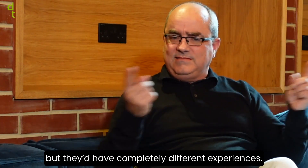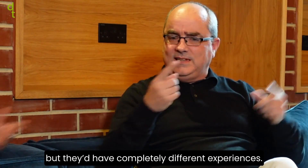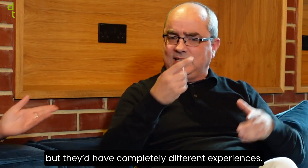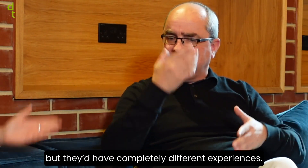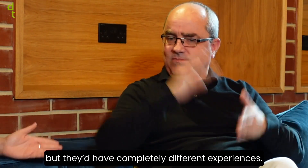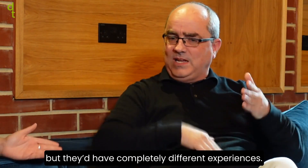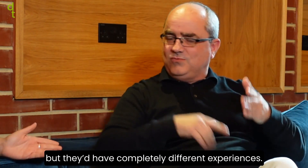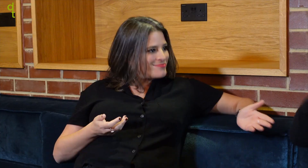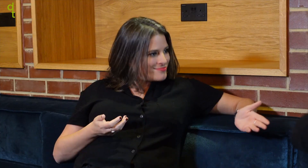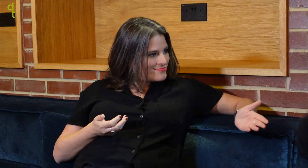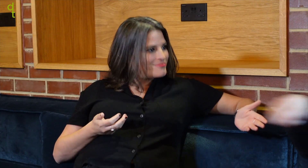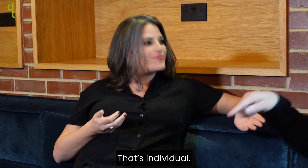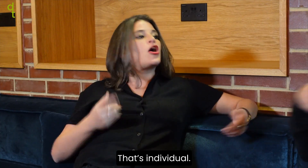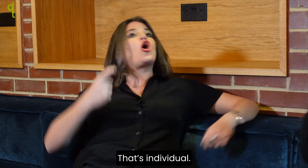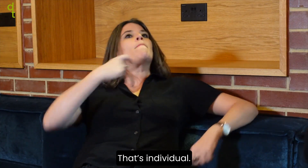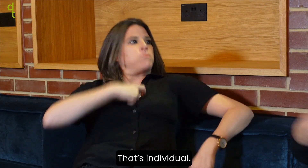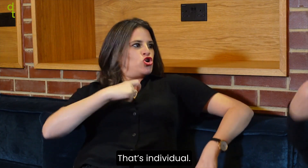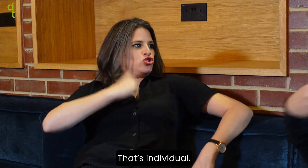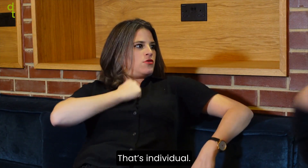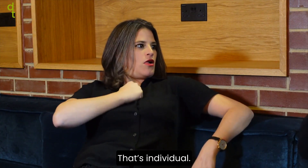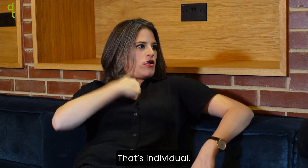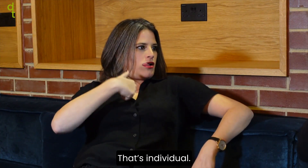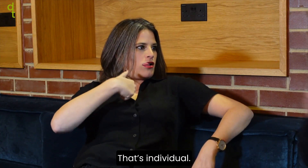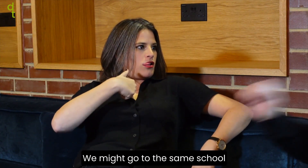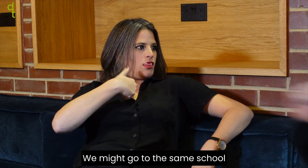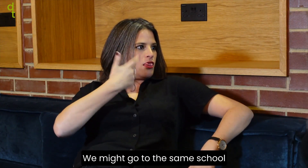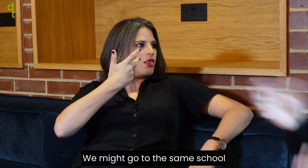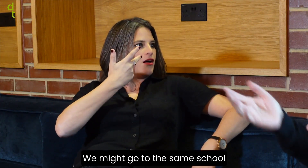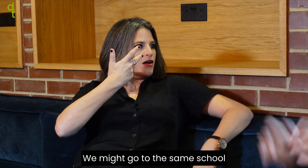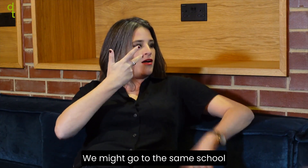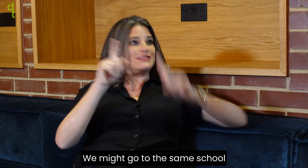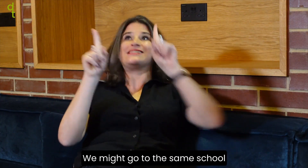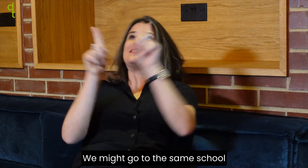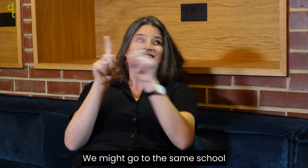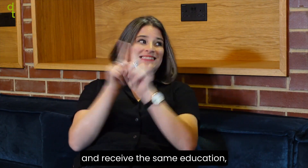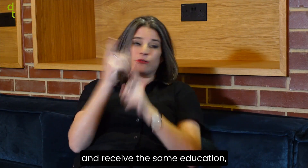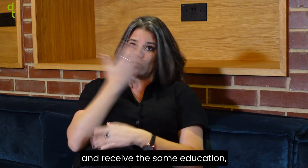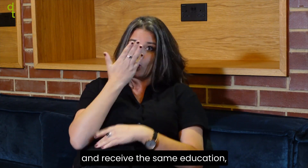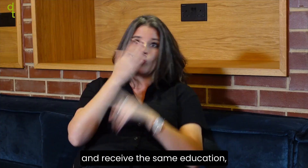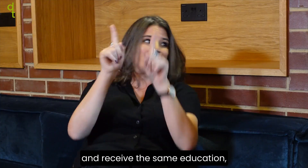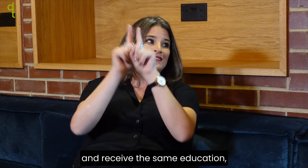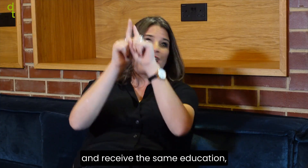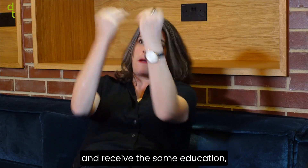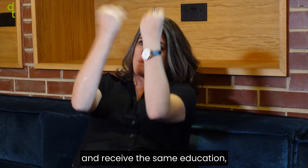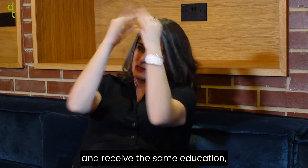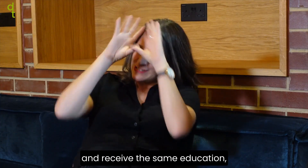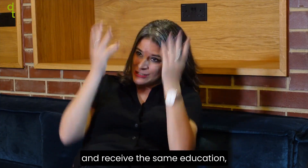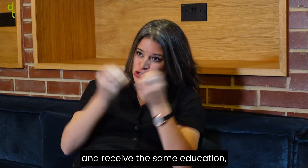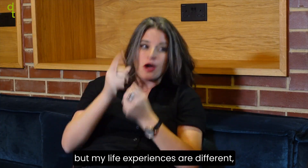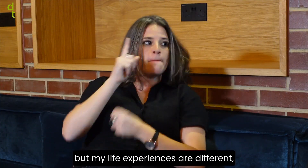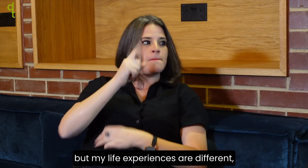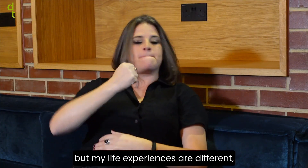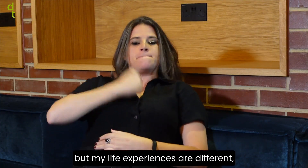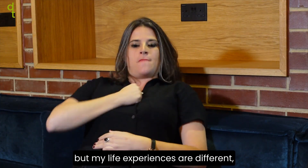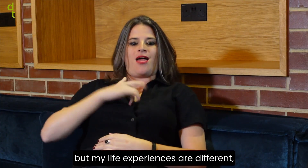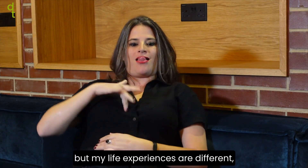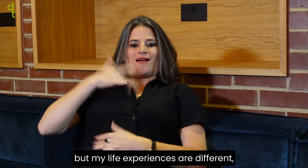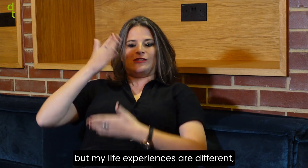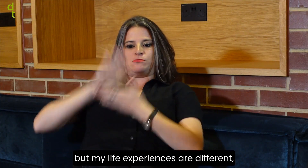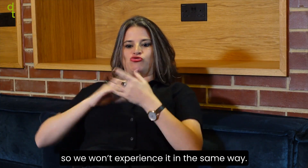experiences. That's individual. We might go to the same school and receive the same education, but my life experiences are